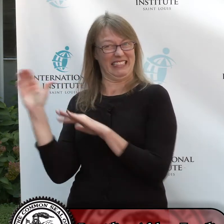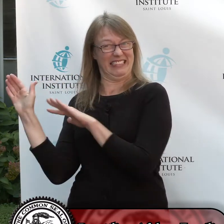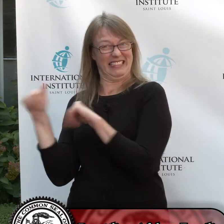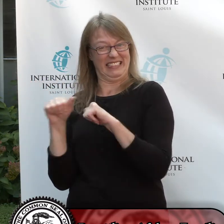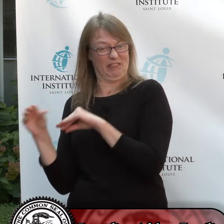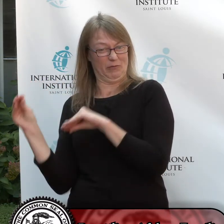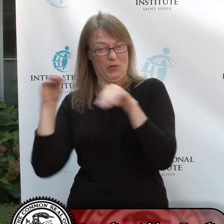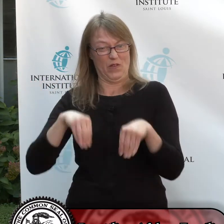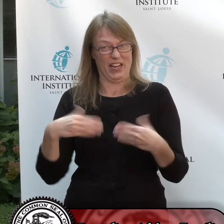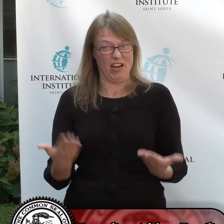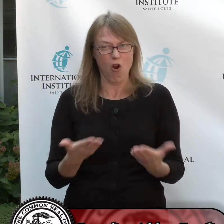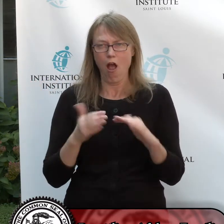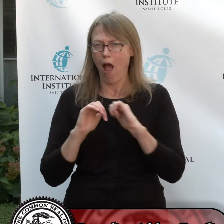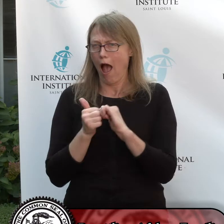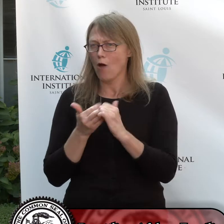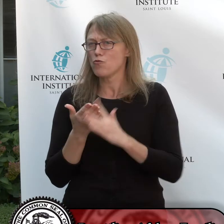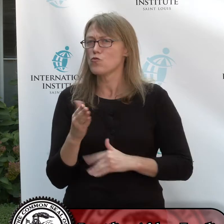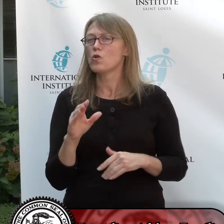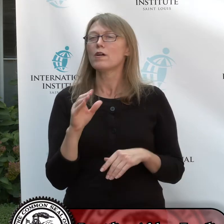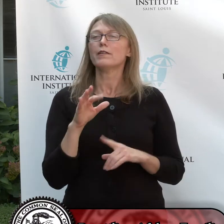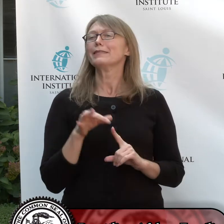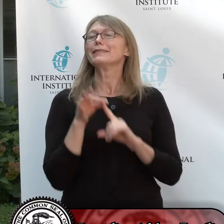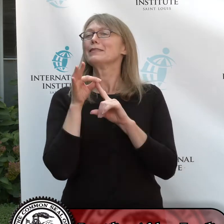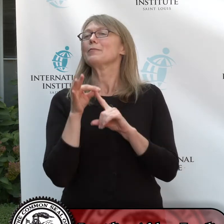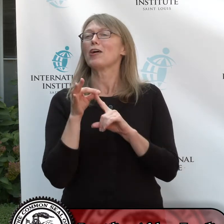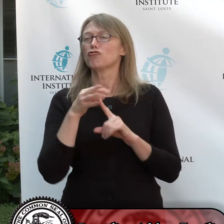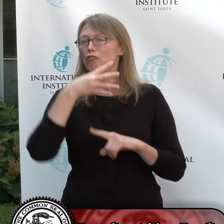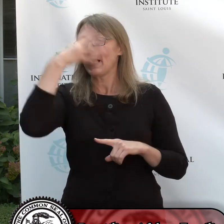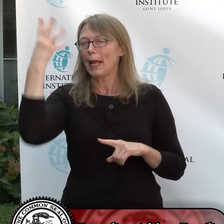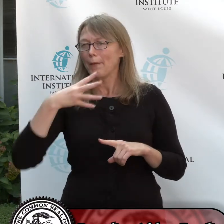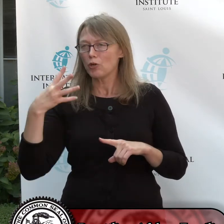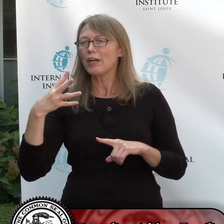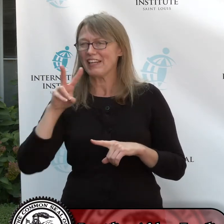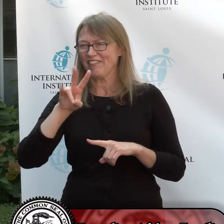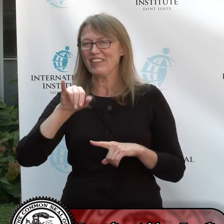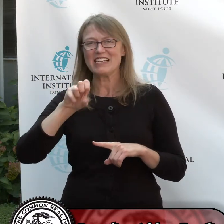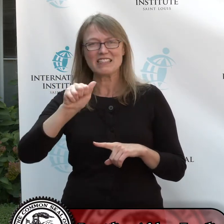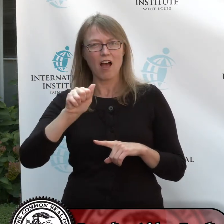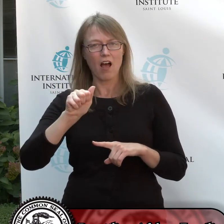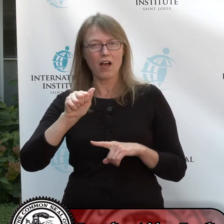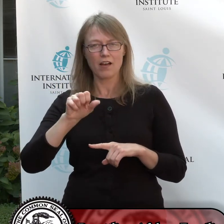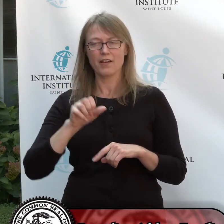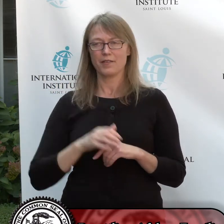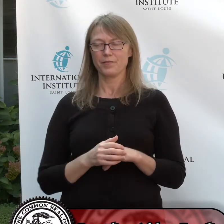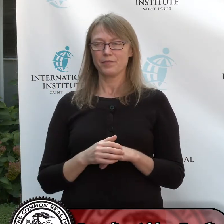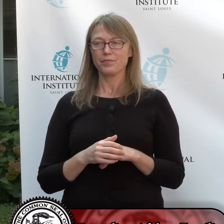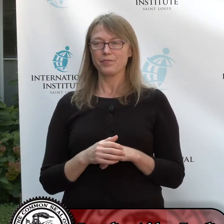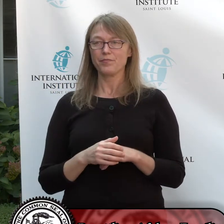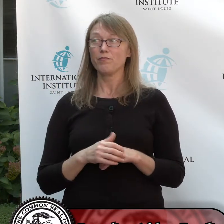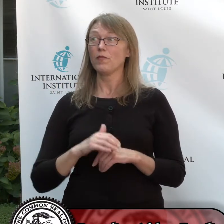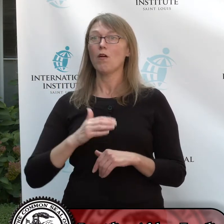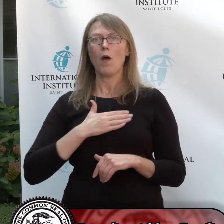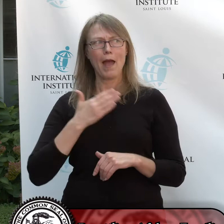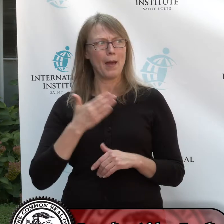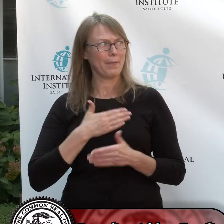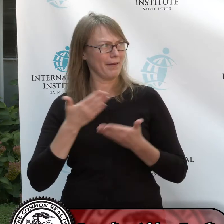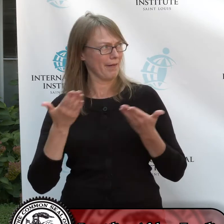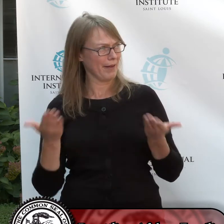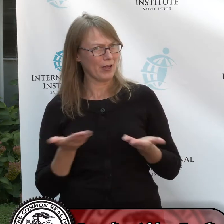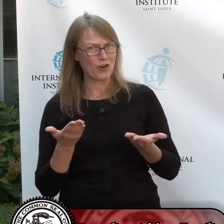St. Louis is lucky to be home right here to this purpose-built institution, the International